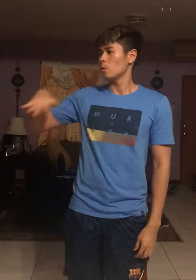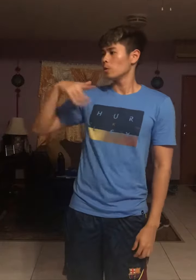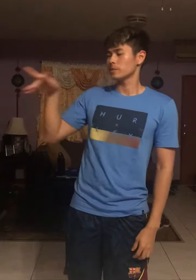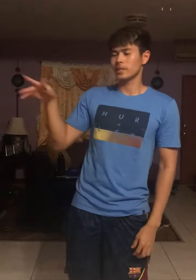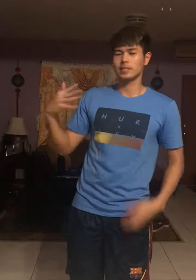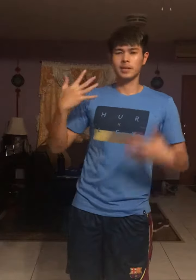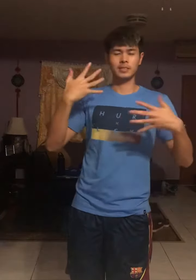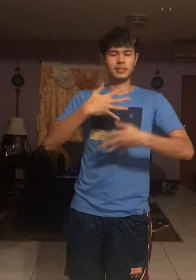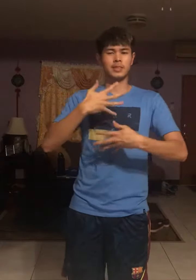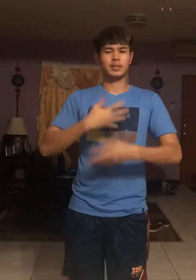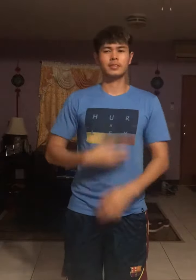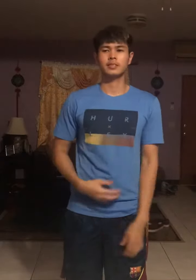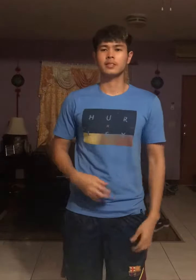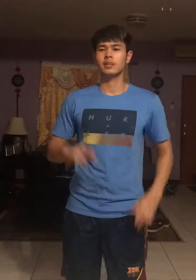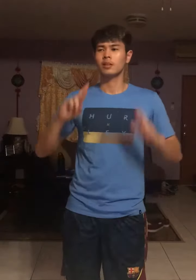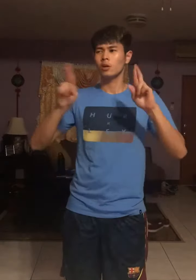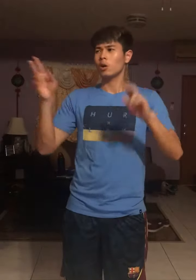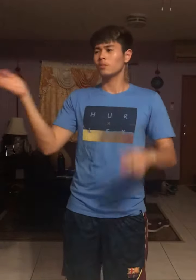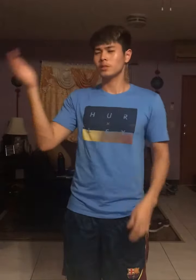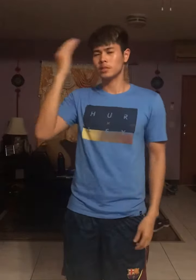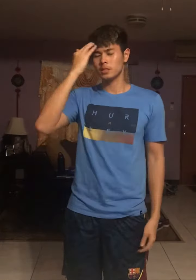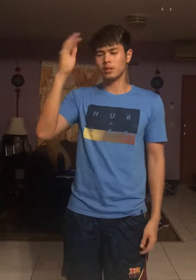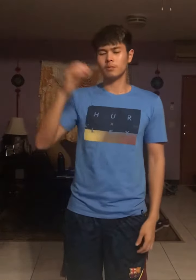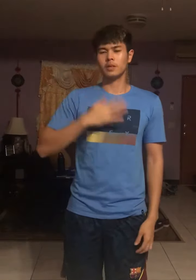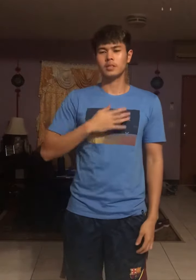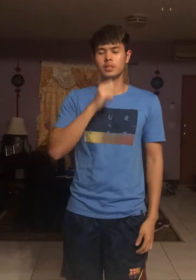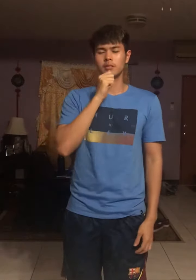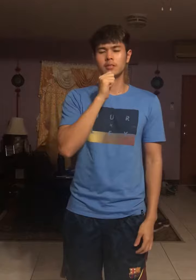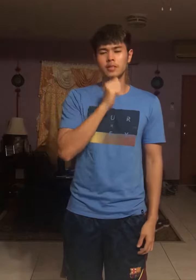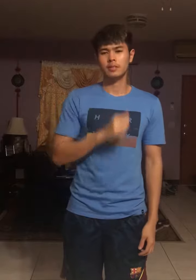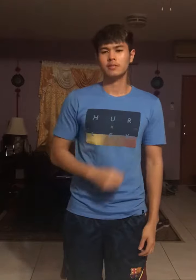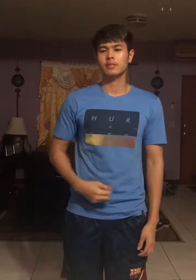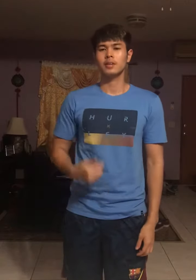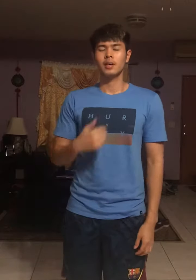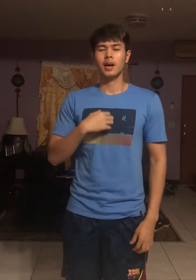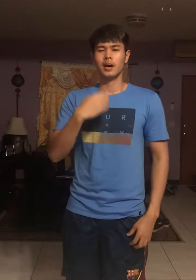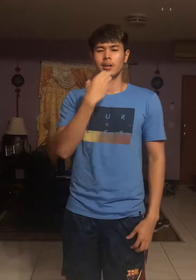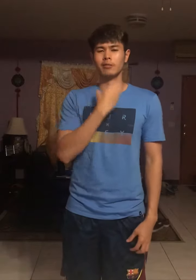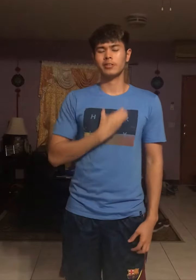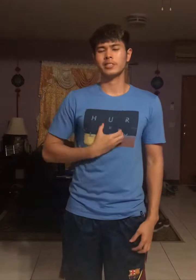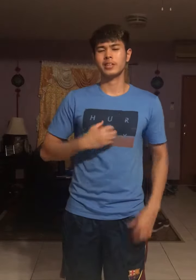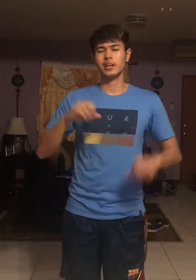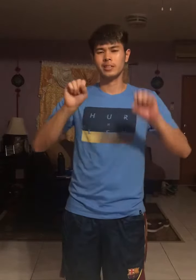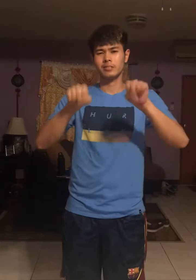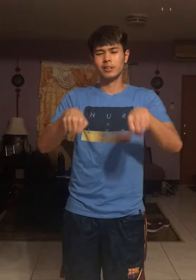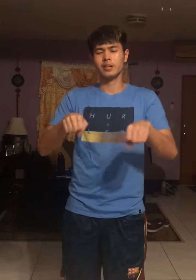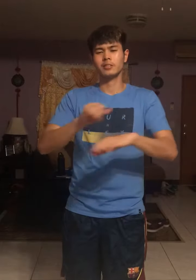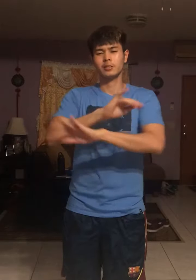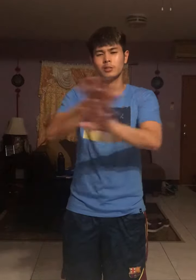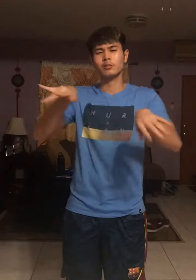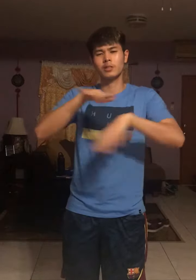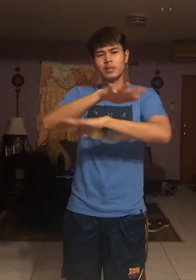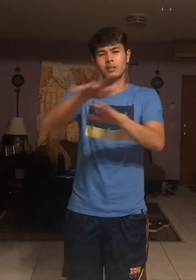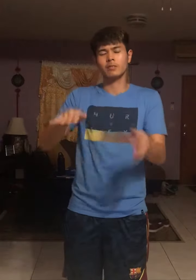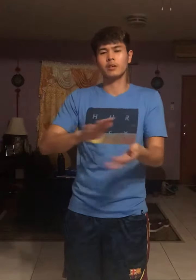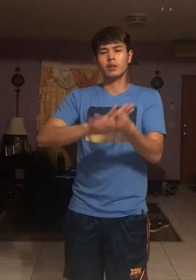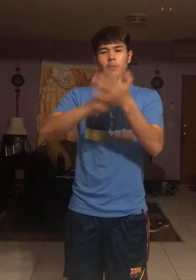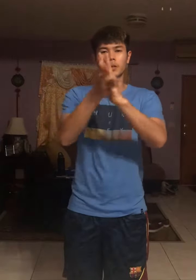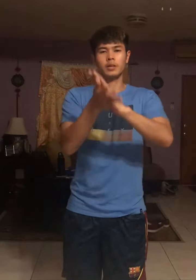This guy's got him scared to death Hope he doesn't see right through me Now I really wish that I knew how to swim Hey,